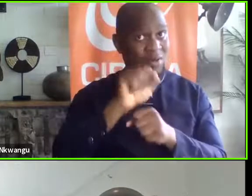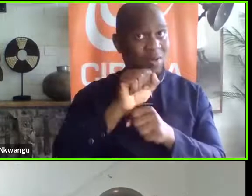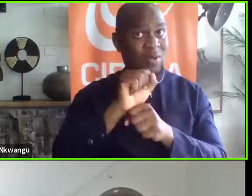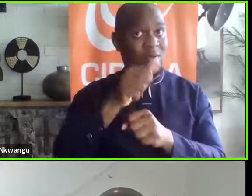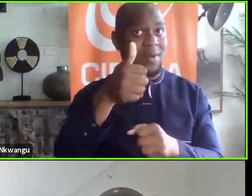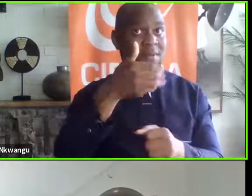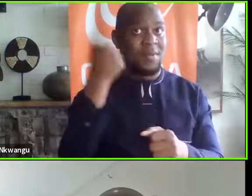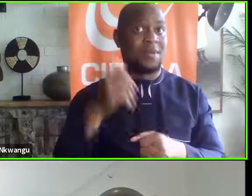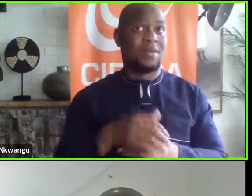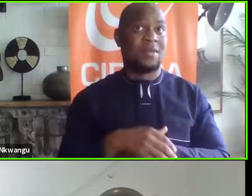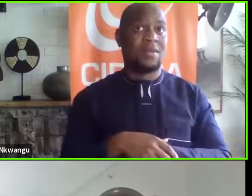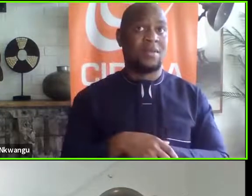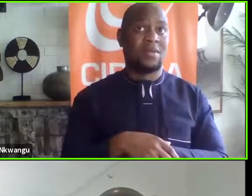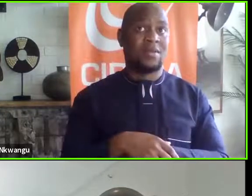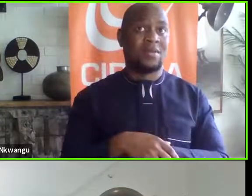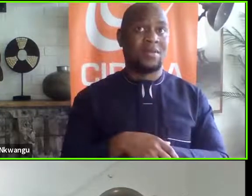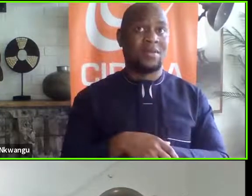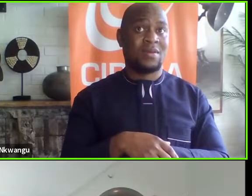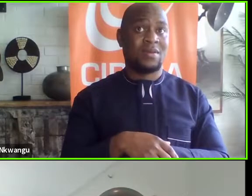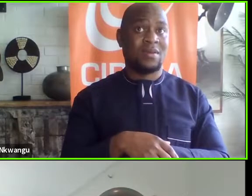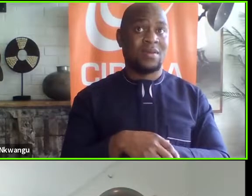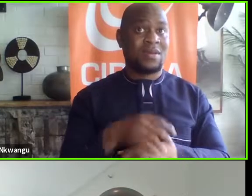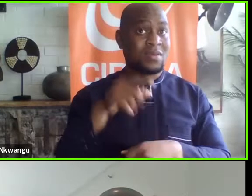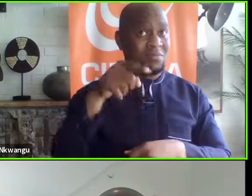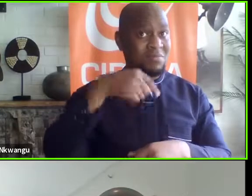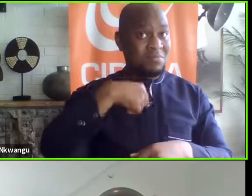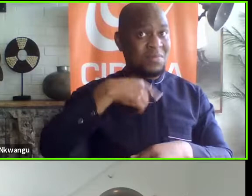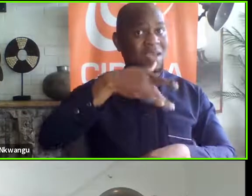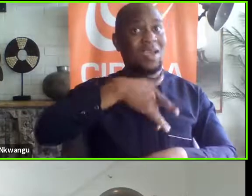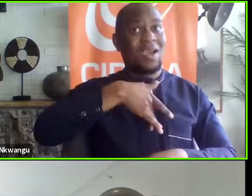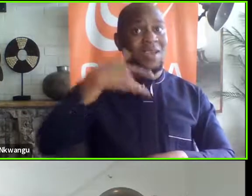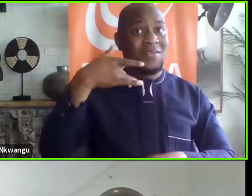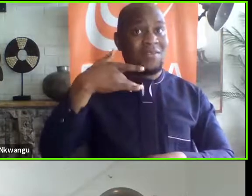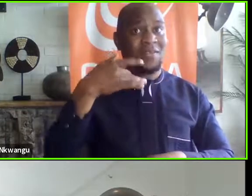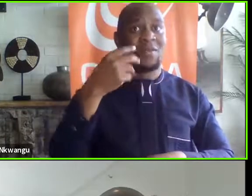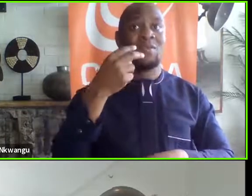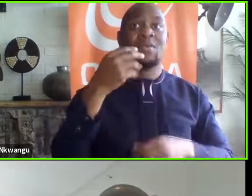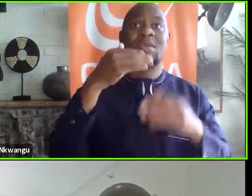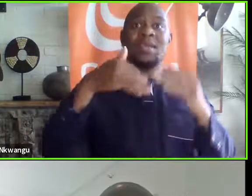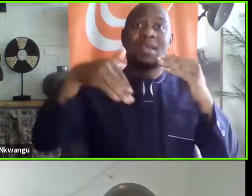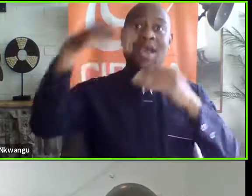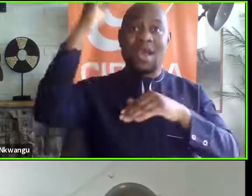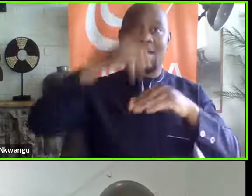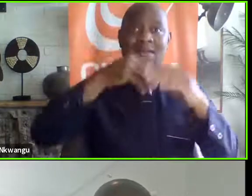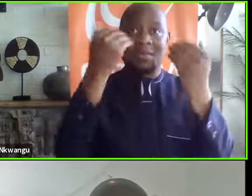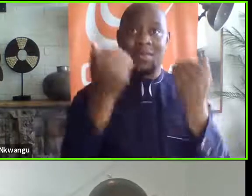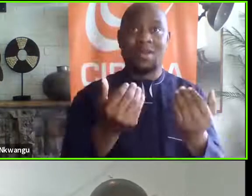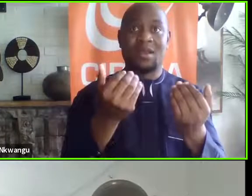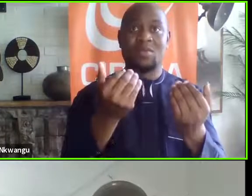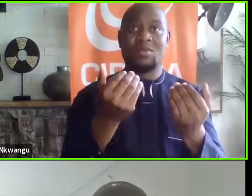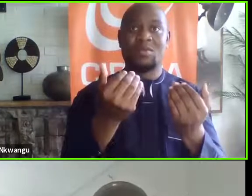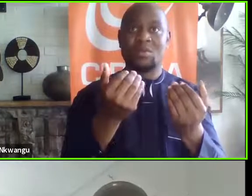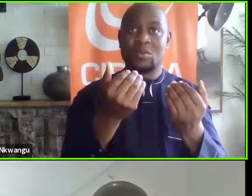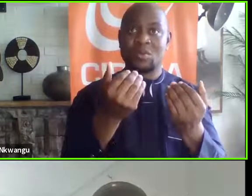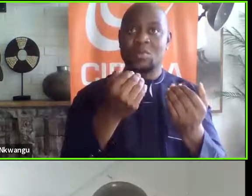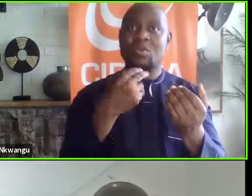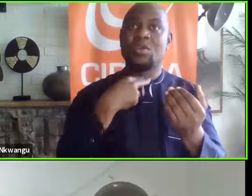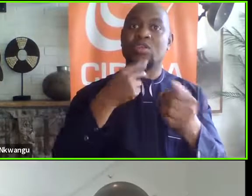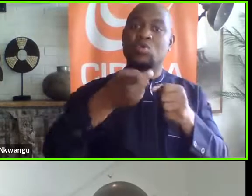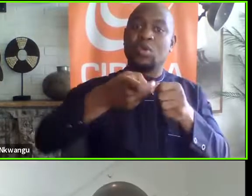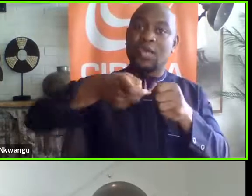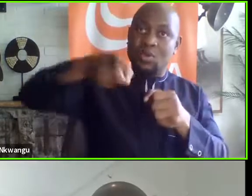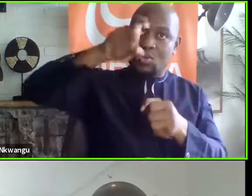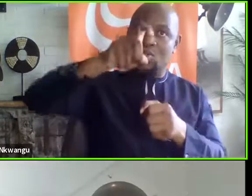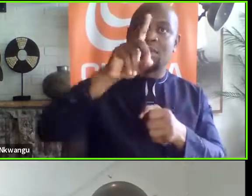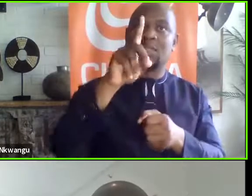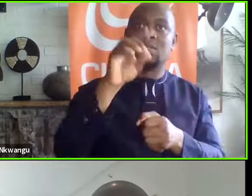rights, especially with the digital migration. I think that will work best, I believe, because personally I feel that it is high